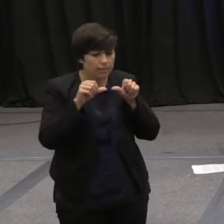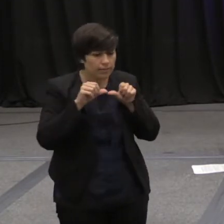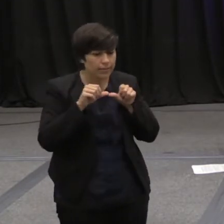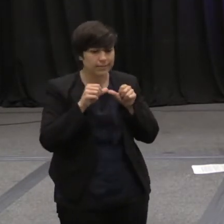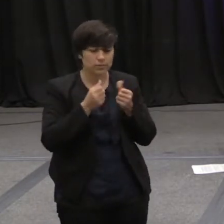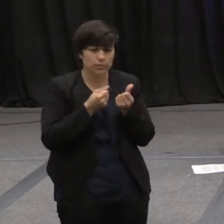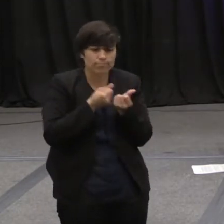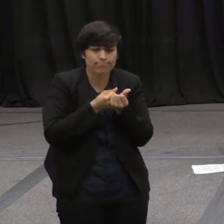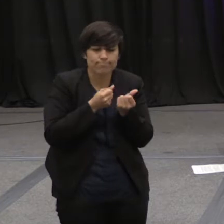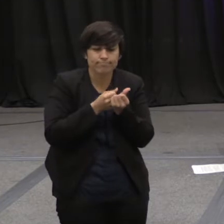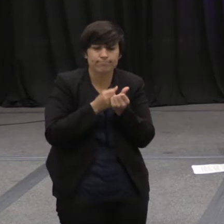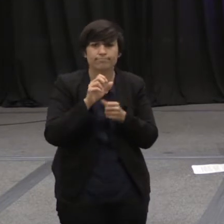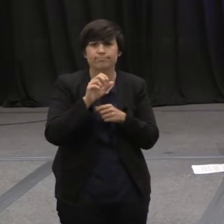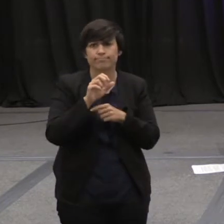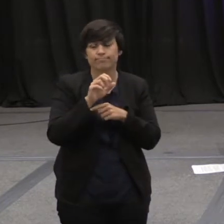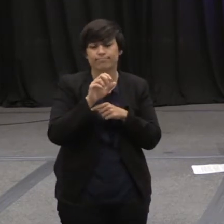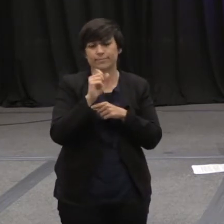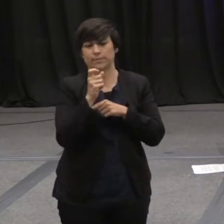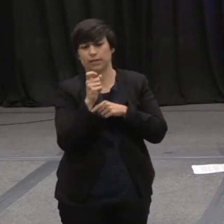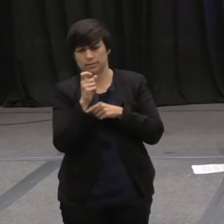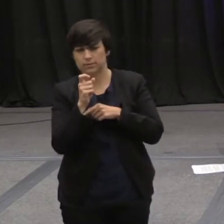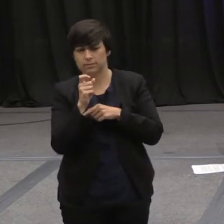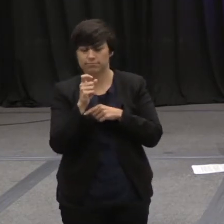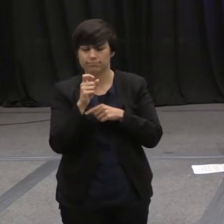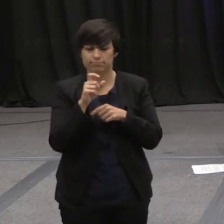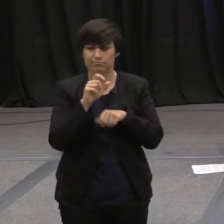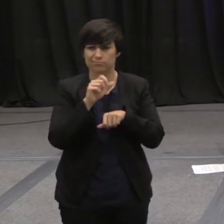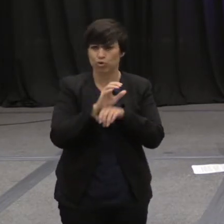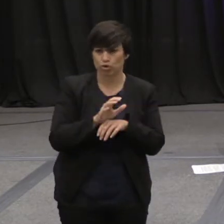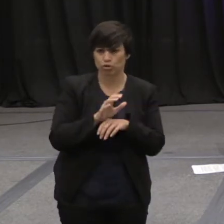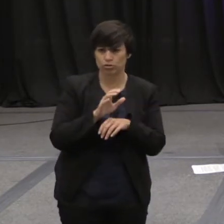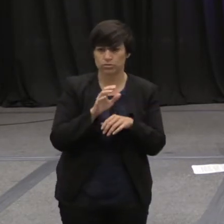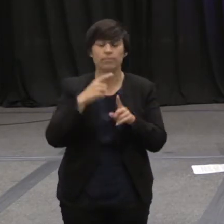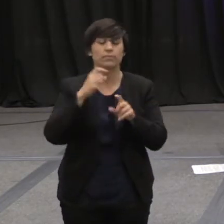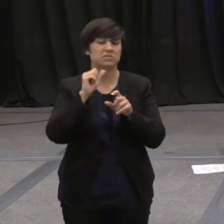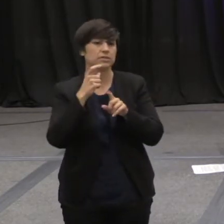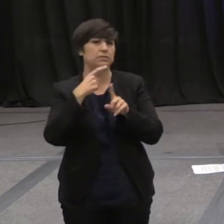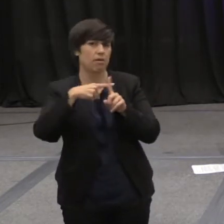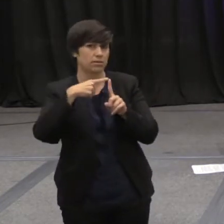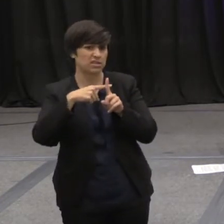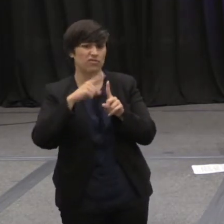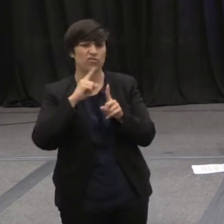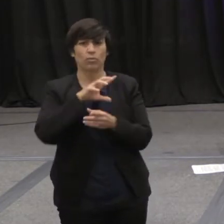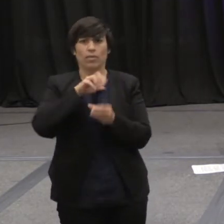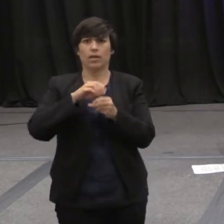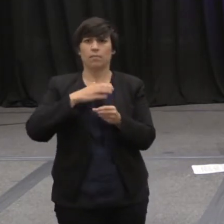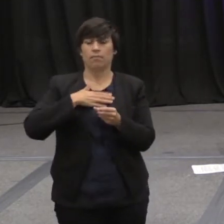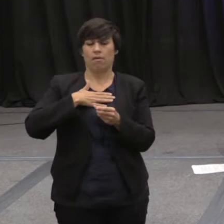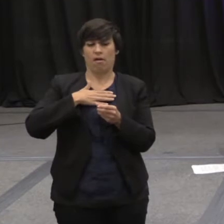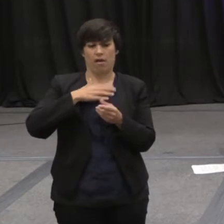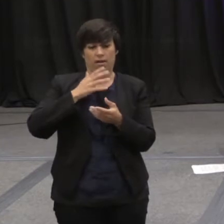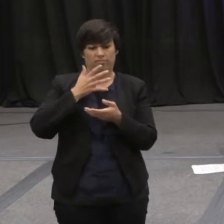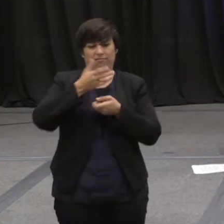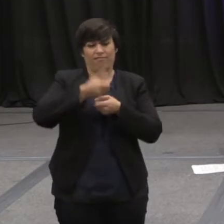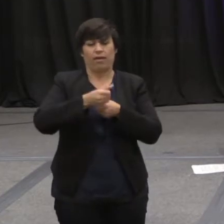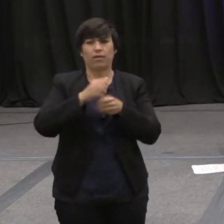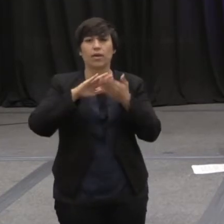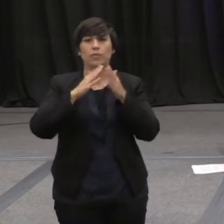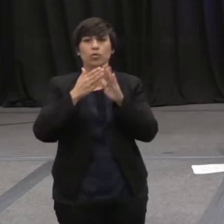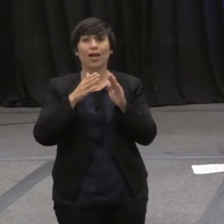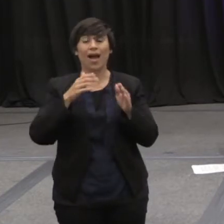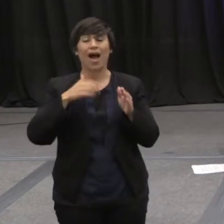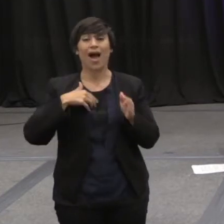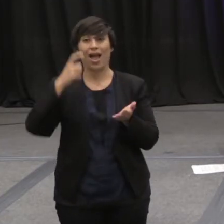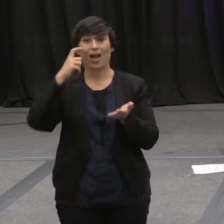spaces within my faith community, which is really, really heartening for me. So I think the change is happening, but